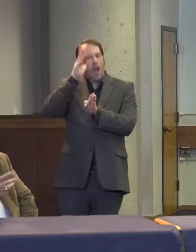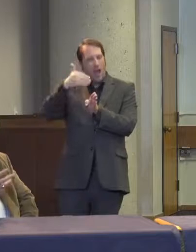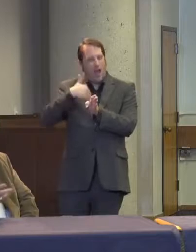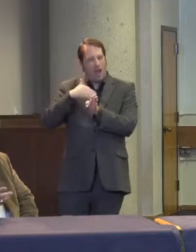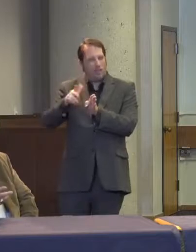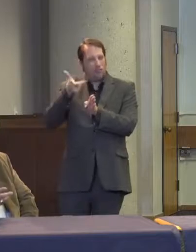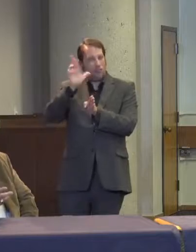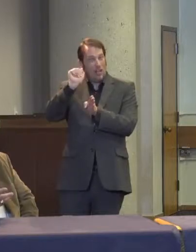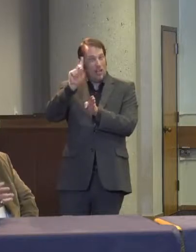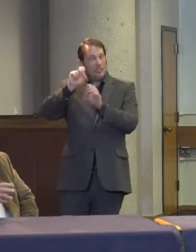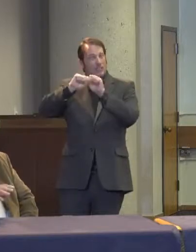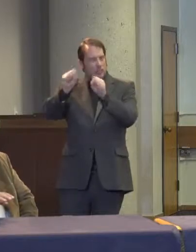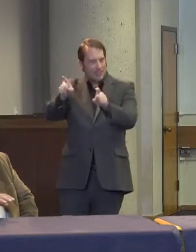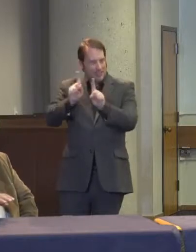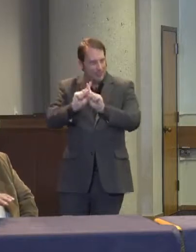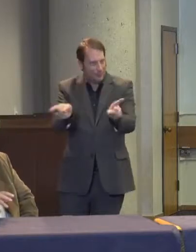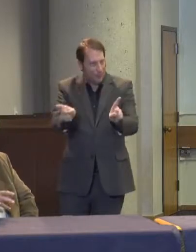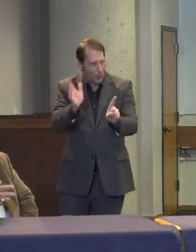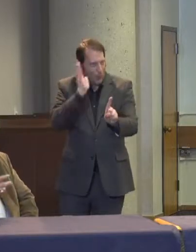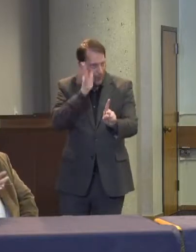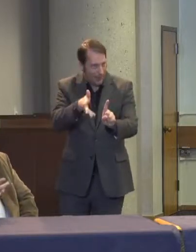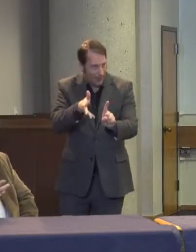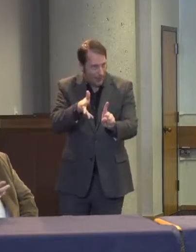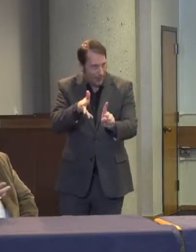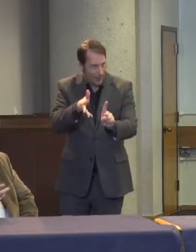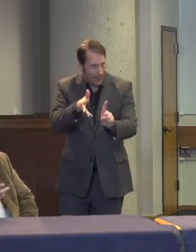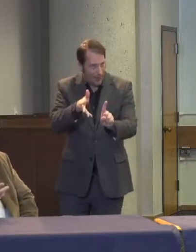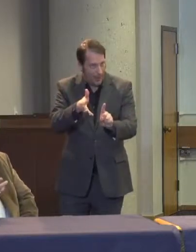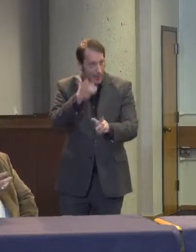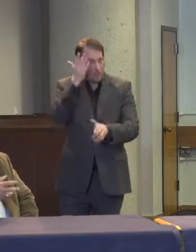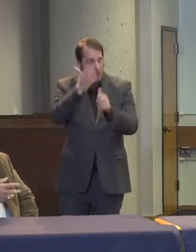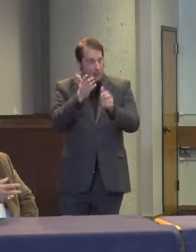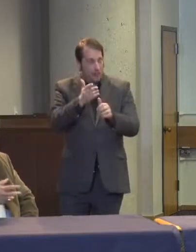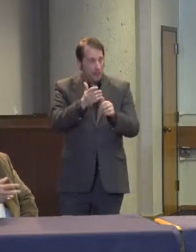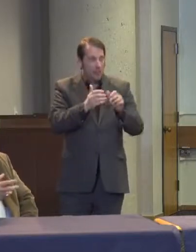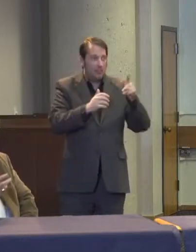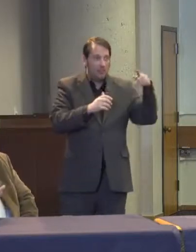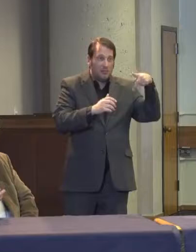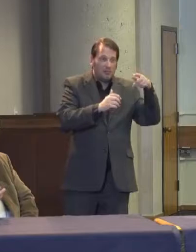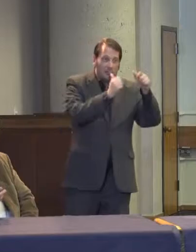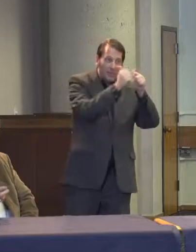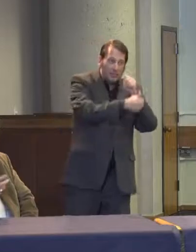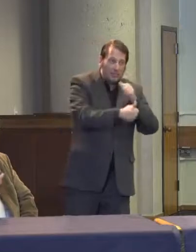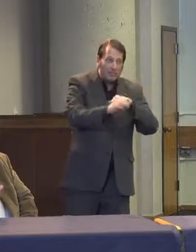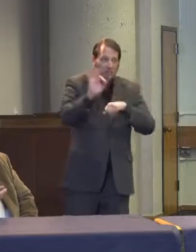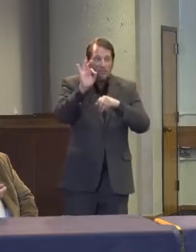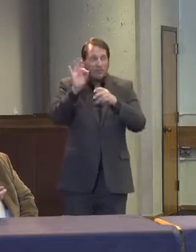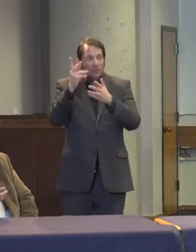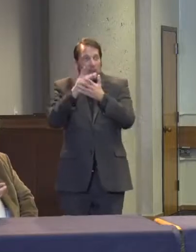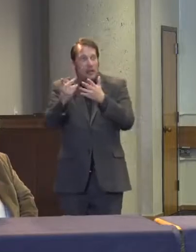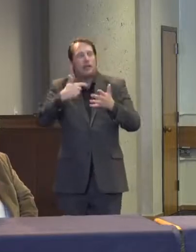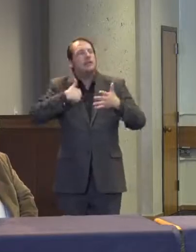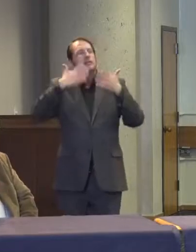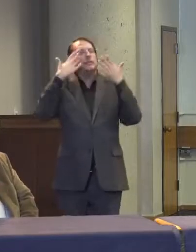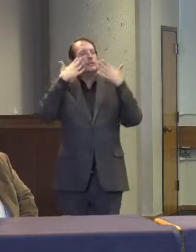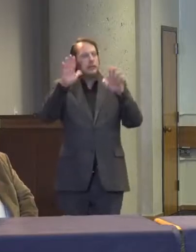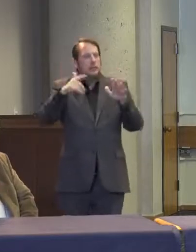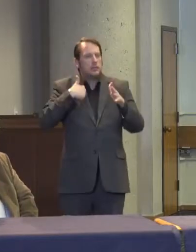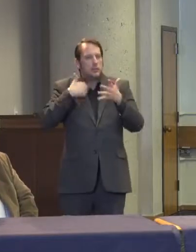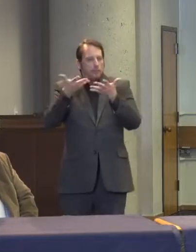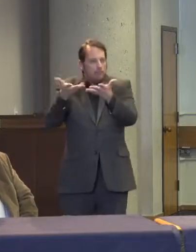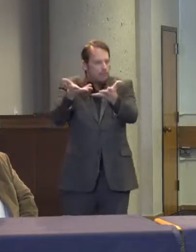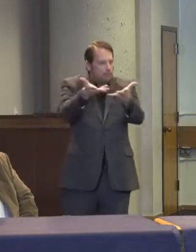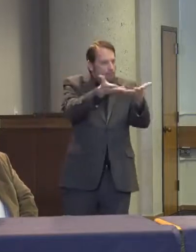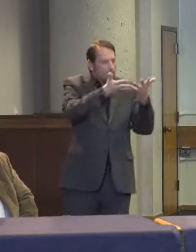they're gonna go pass-fail. We may do that, we may go with a choice for students. We're looking at all those things and working with the